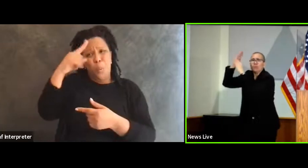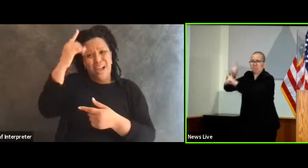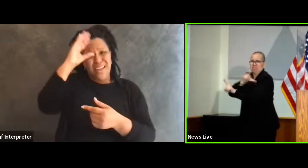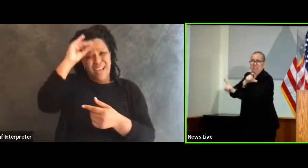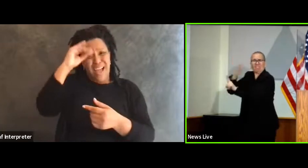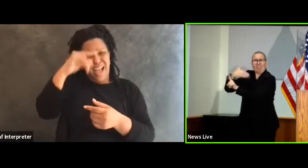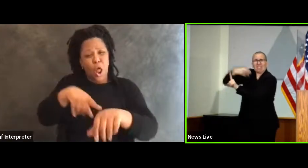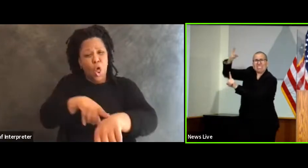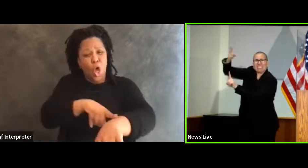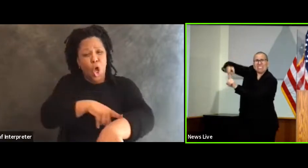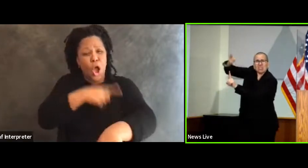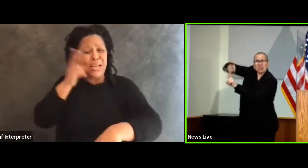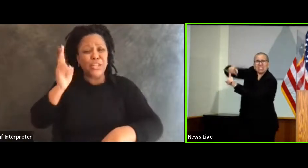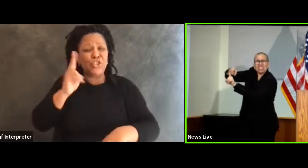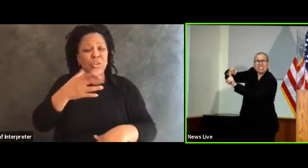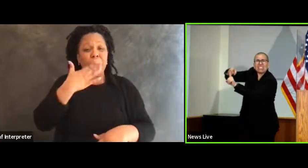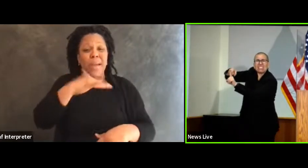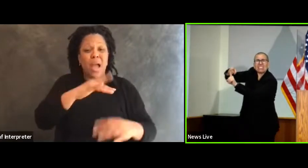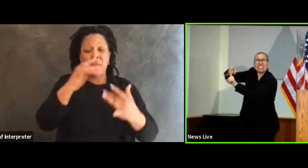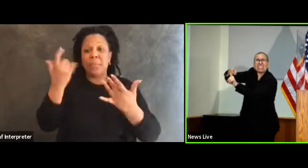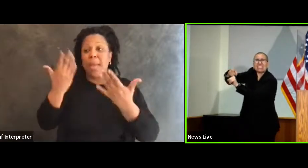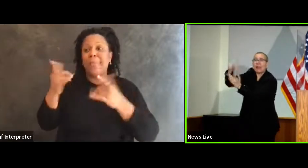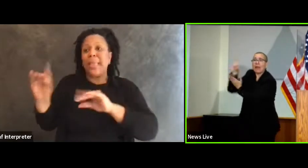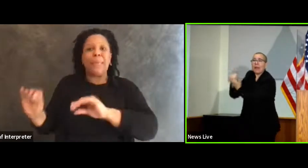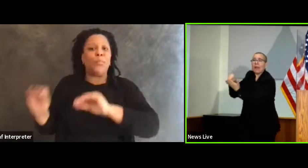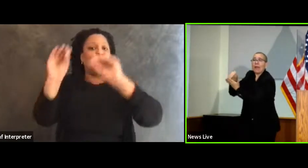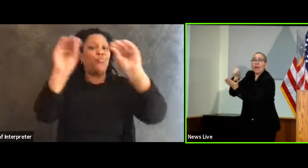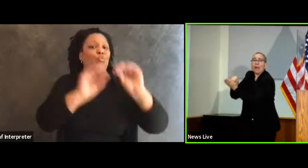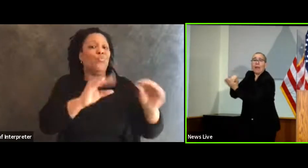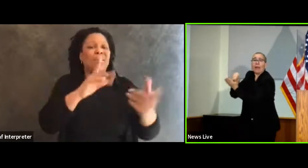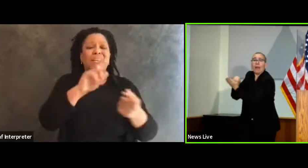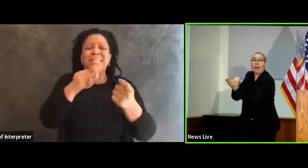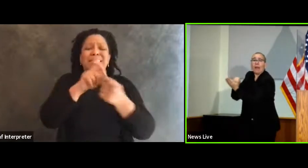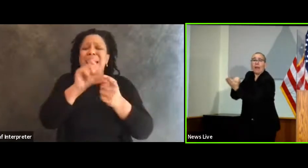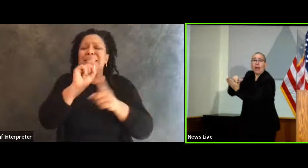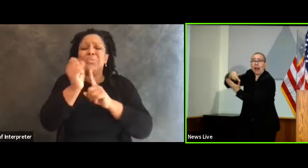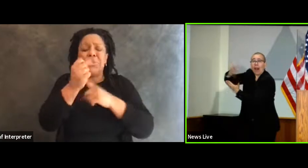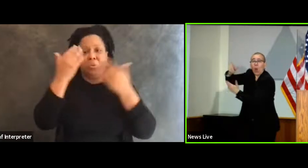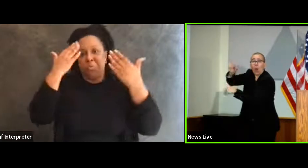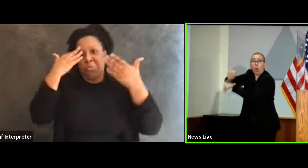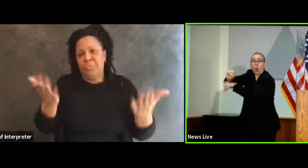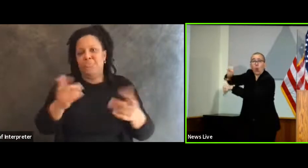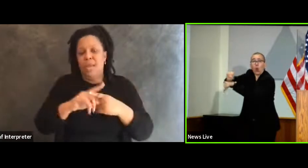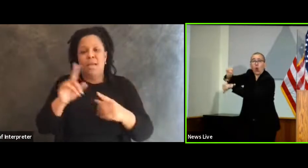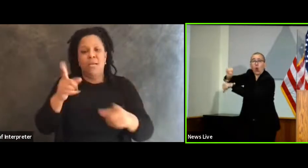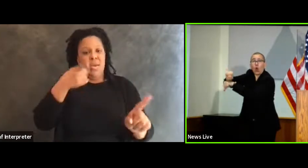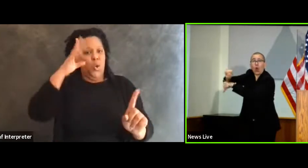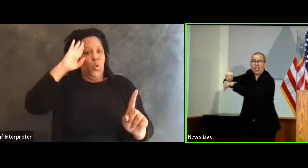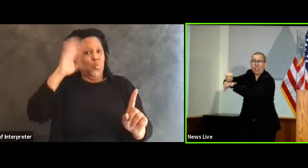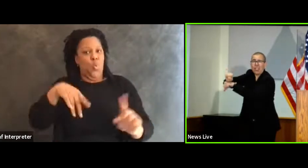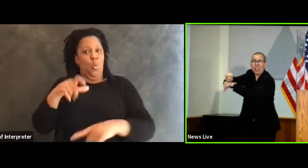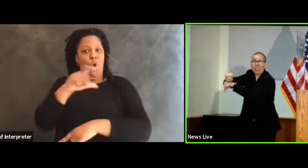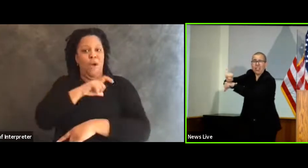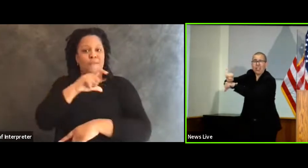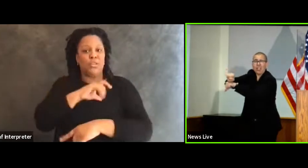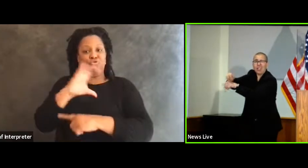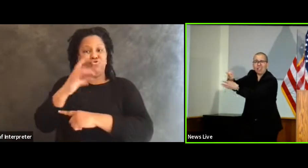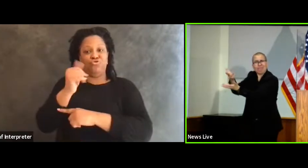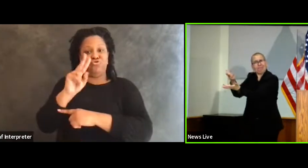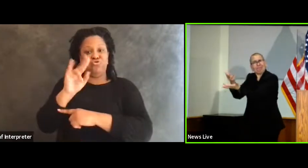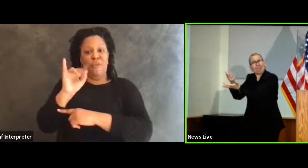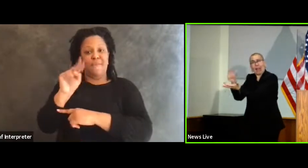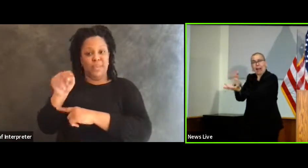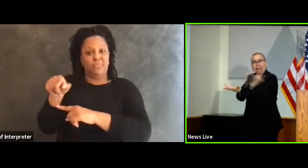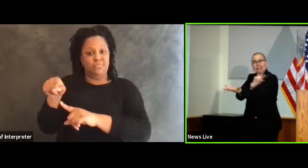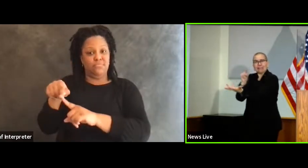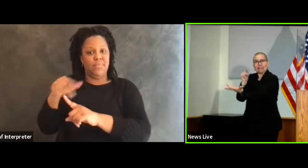context of how it worked. But an amazing thing he said, I also know that Officer Chauvin, now convicted of murder, of second-degree